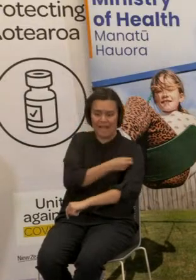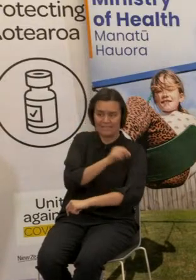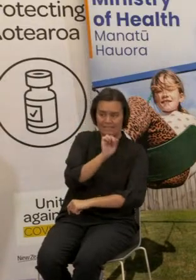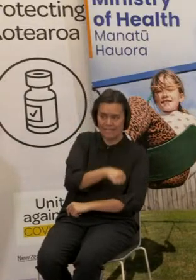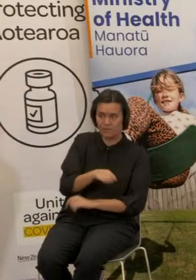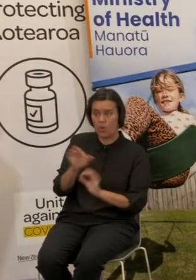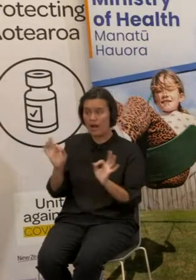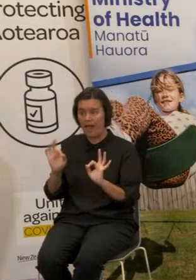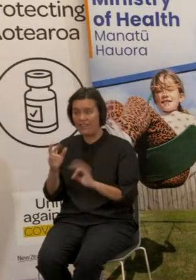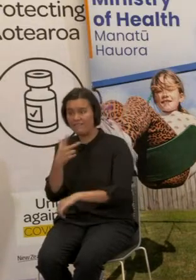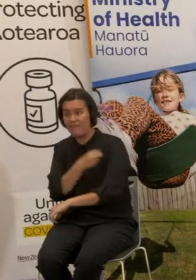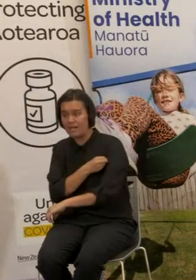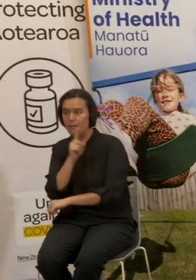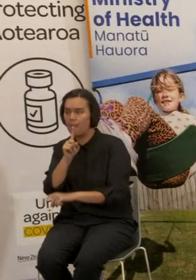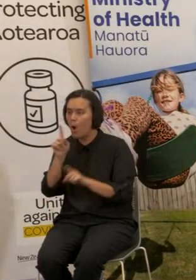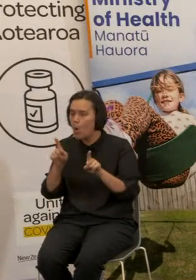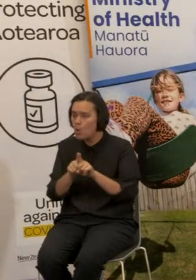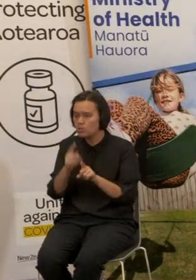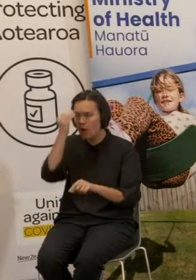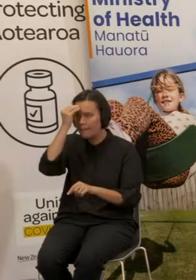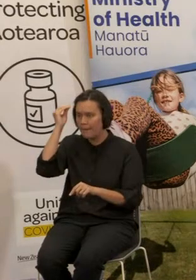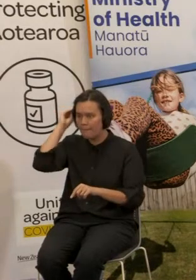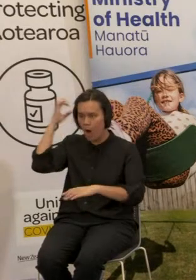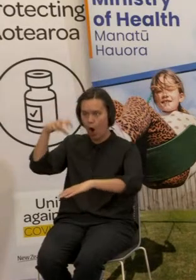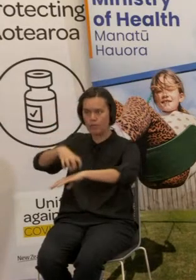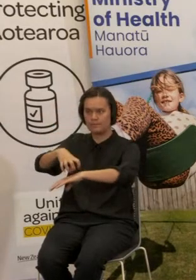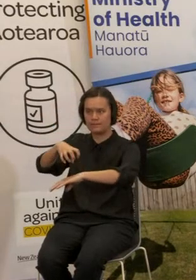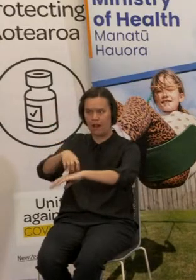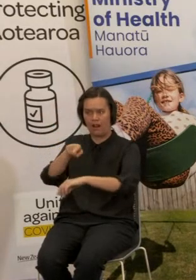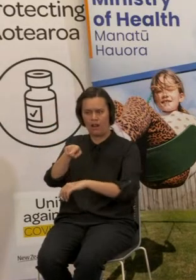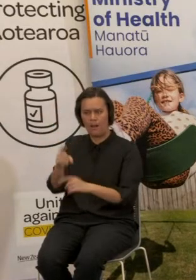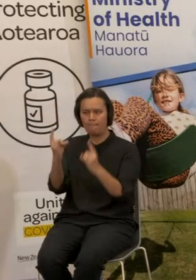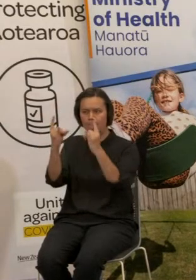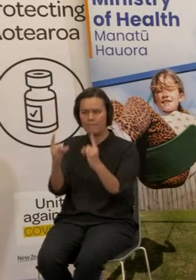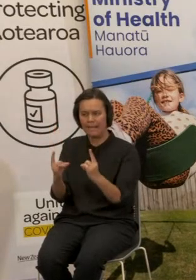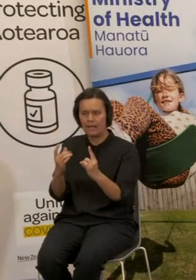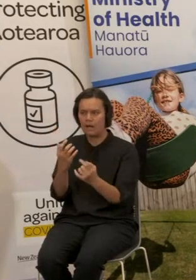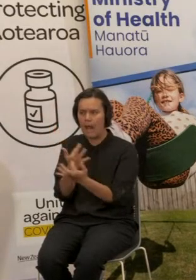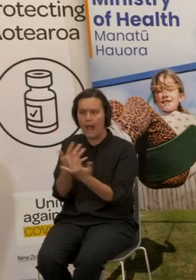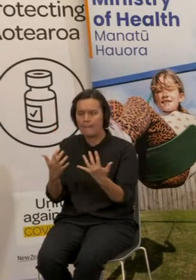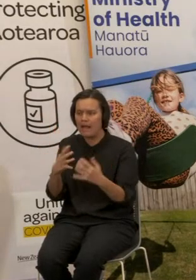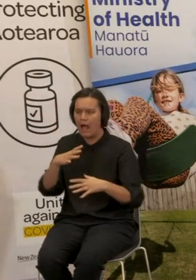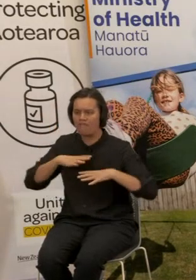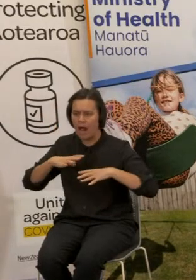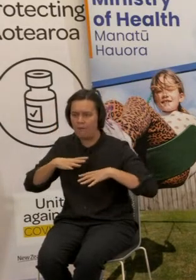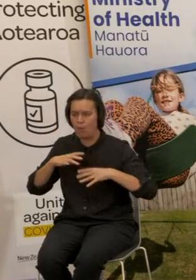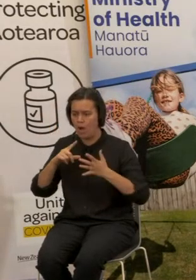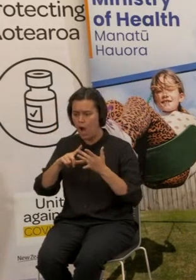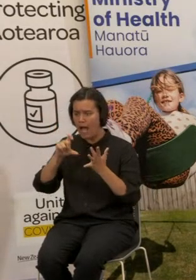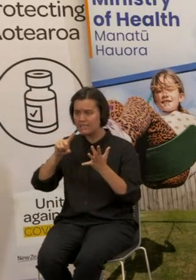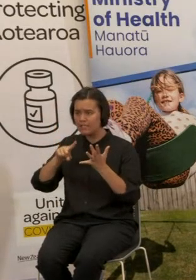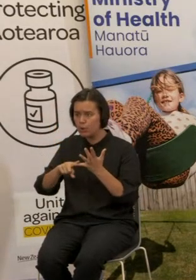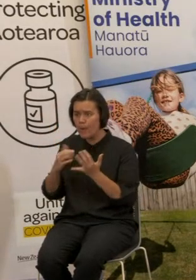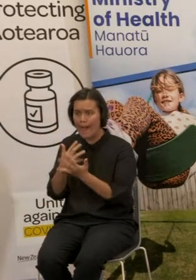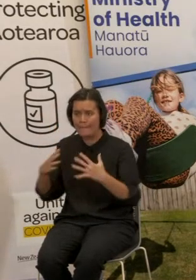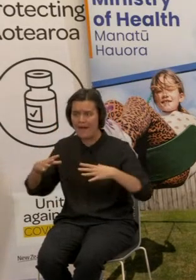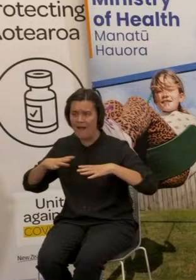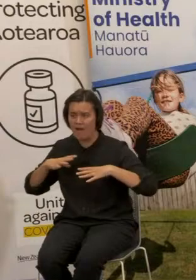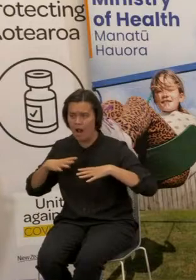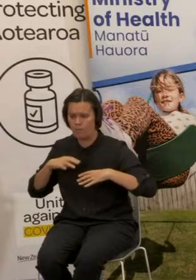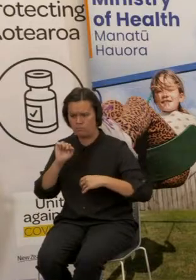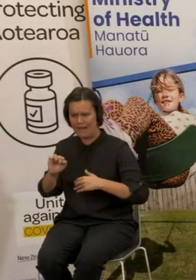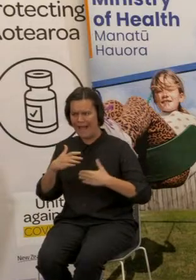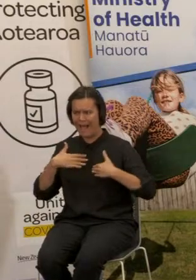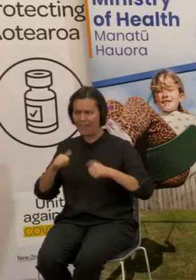and their ability to cope with if there was an outbreak there. So all these things need to be taken into account, and we can use that